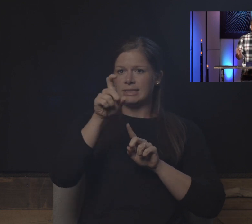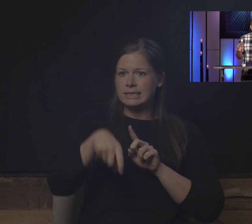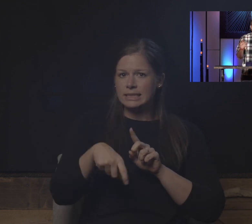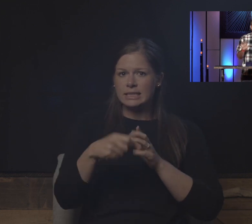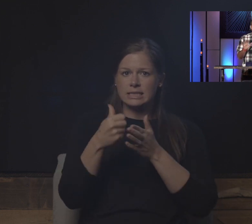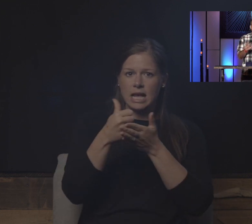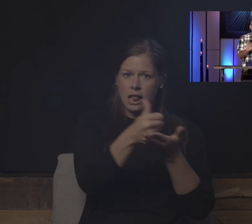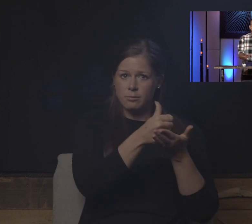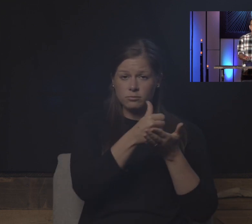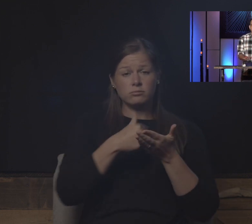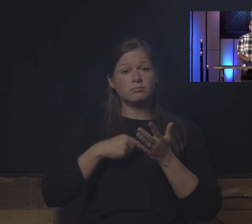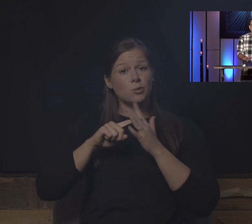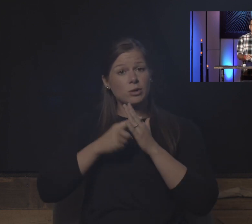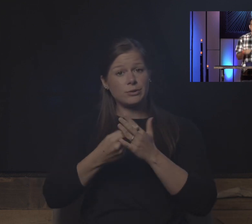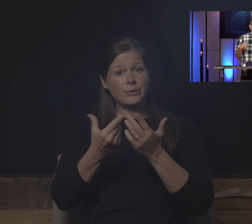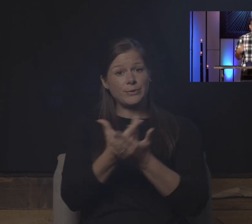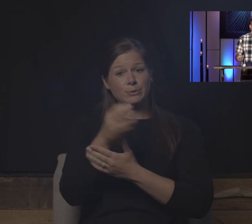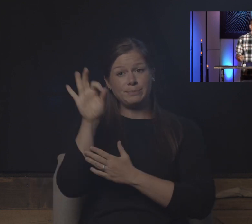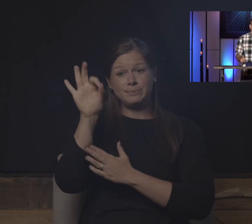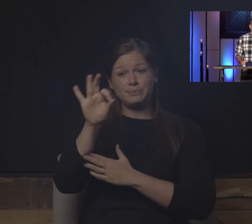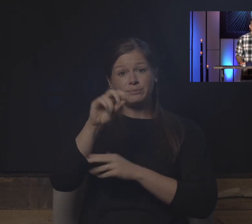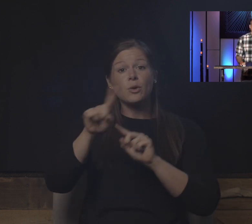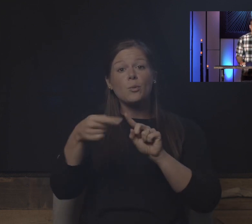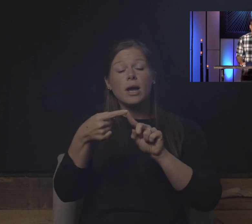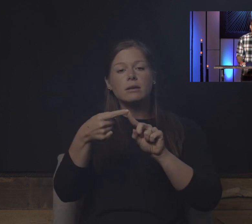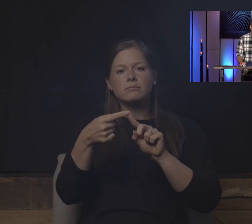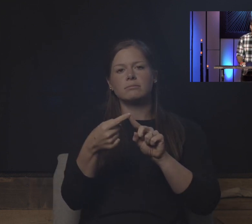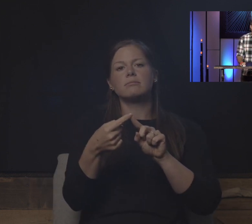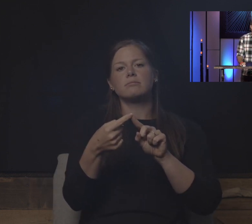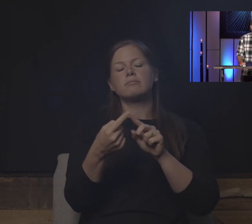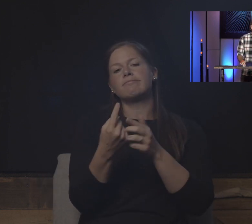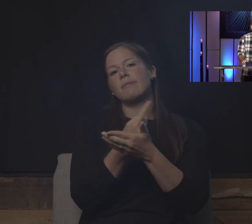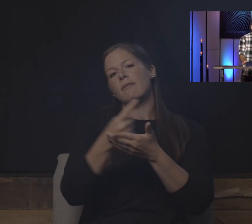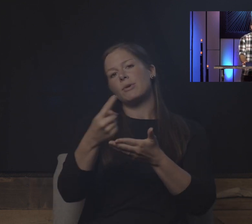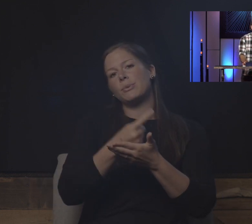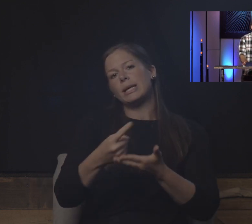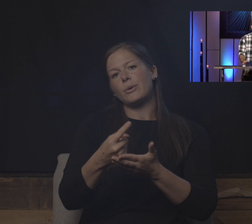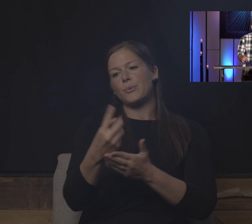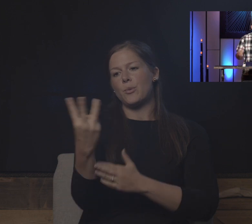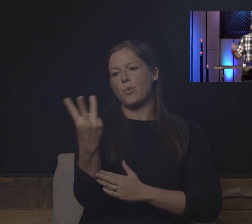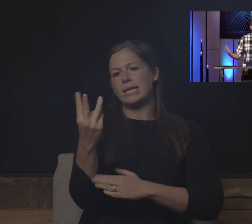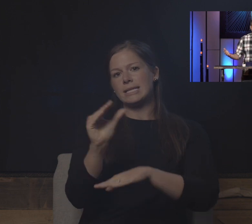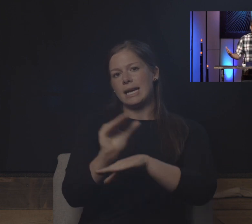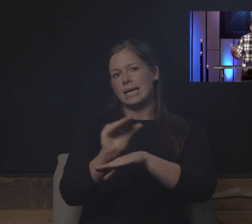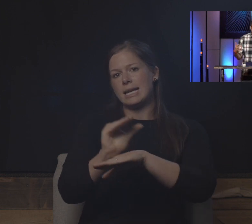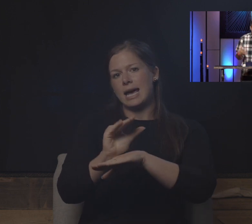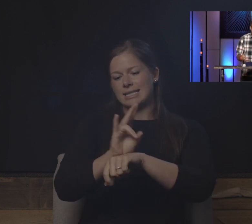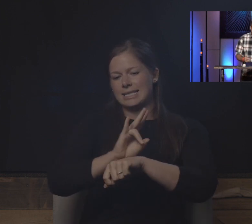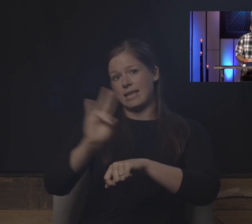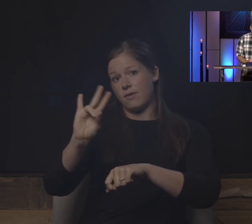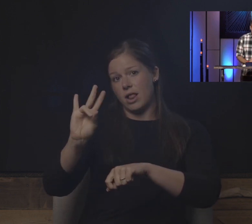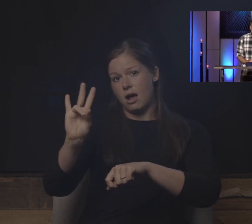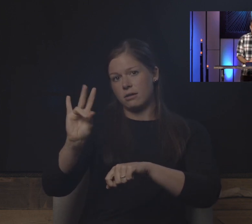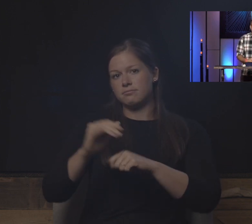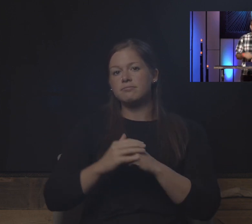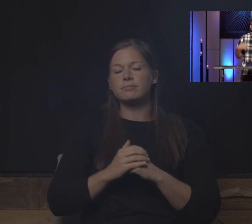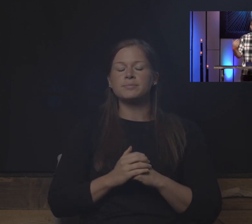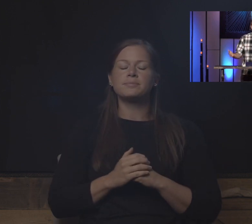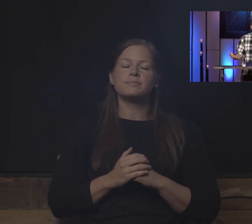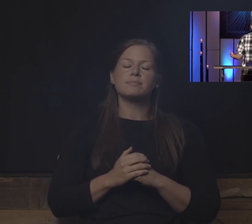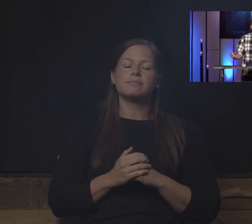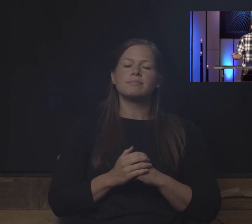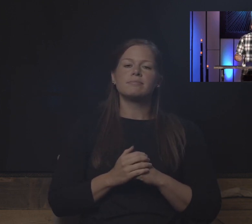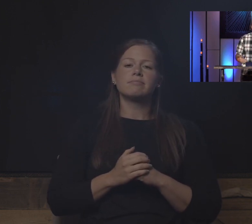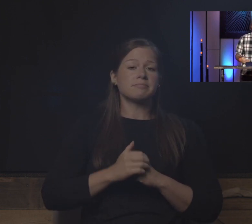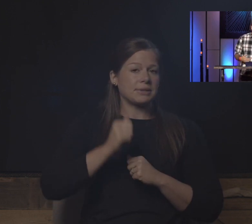7 to give you truth that will be helpful during these troubled times. Also, we give our daily word videos coming out